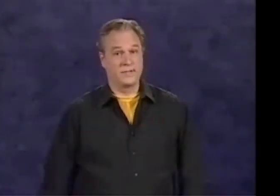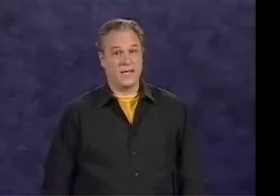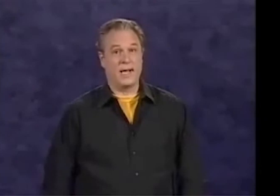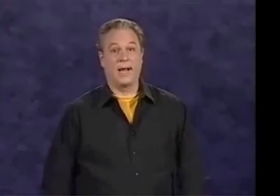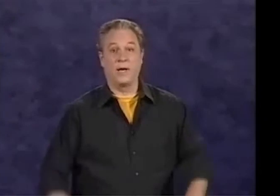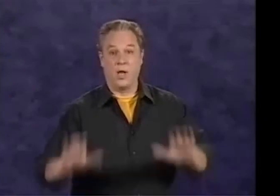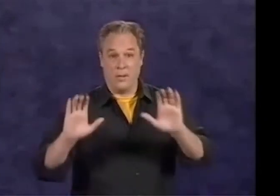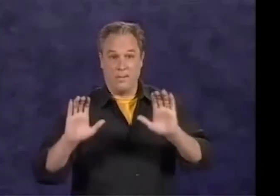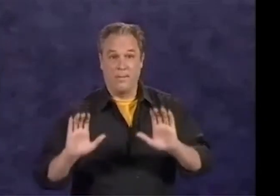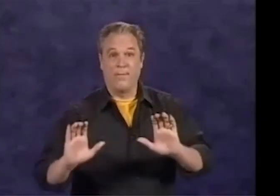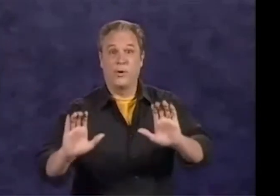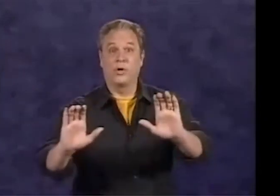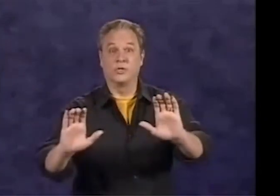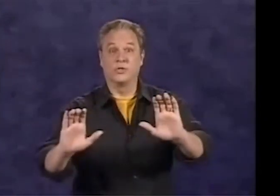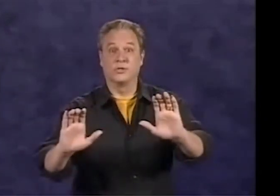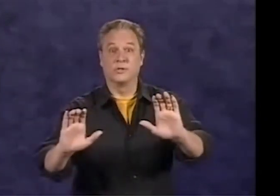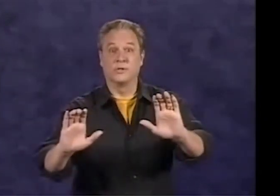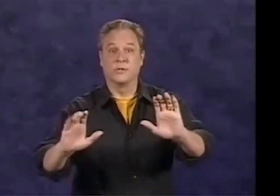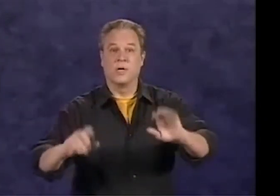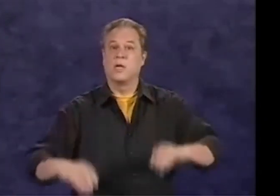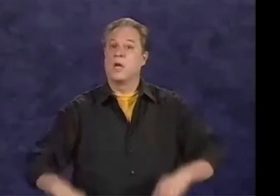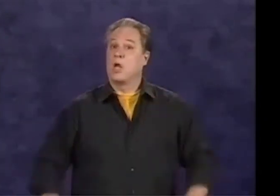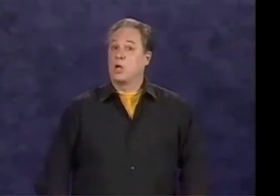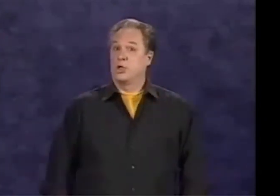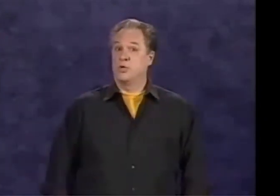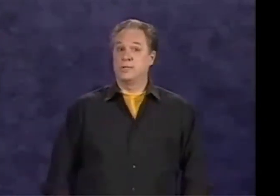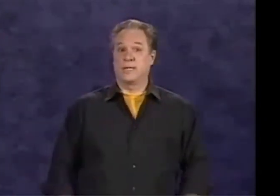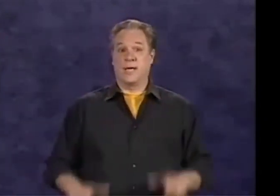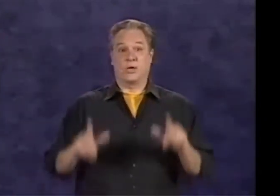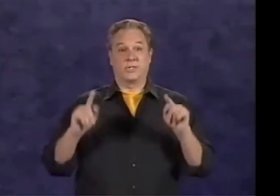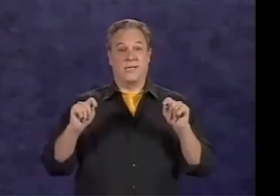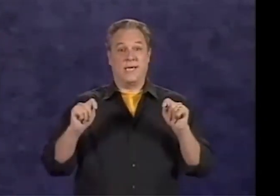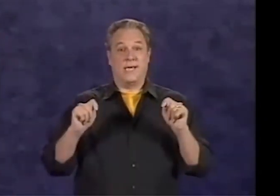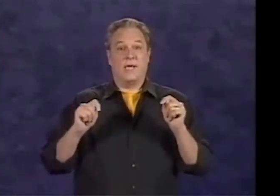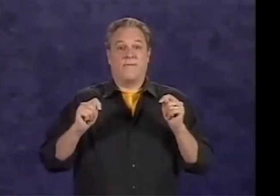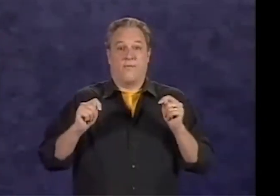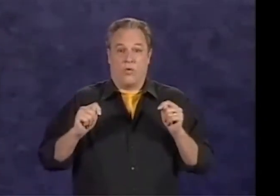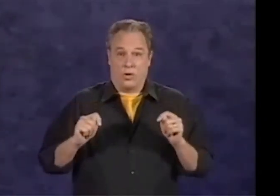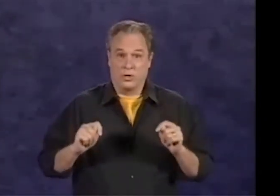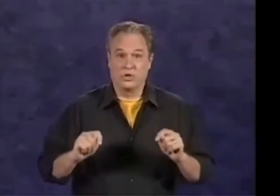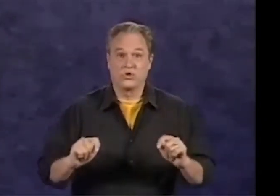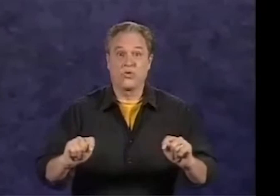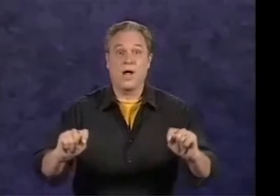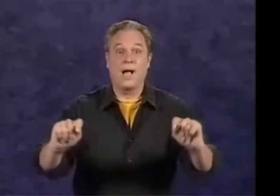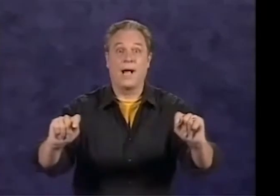sign push. Use the letter T for try.